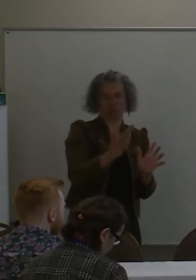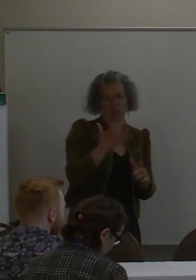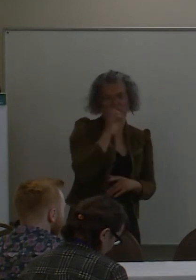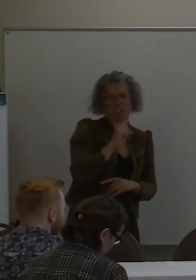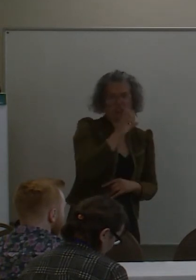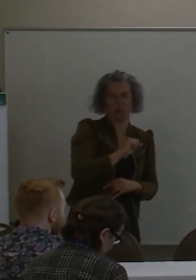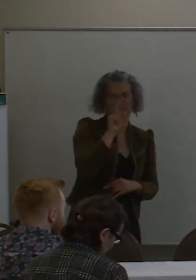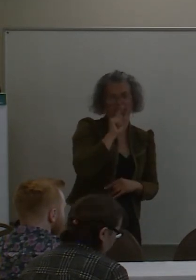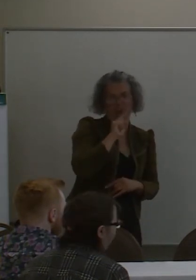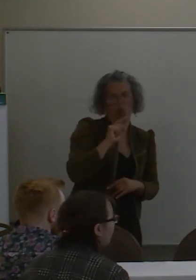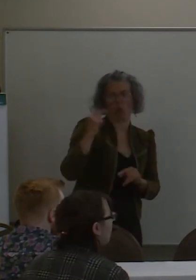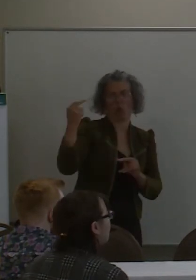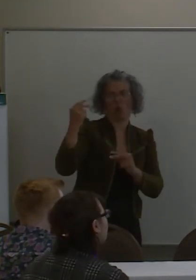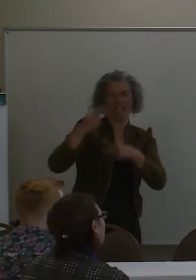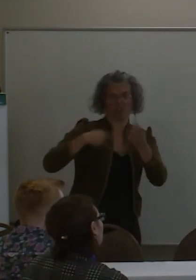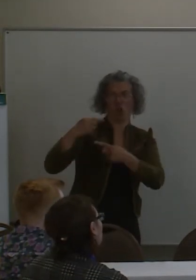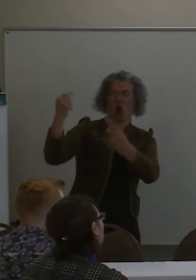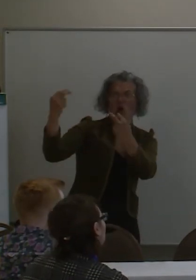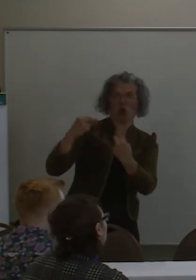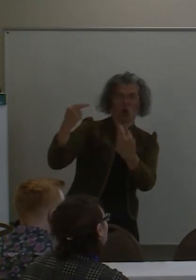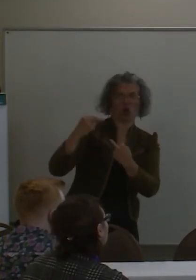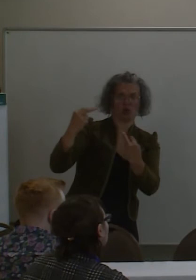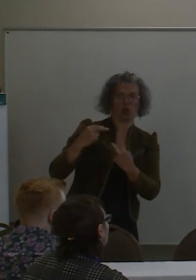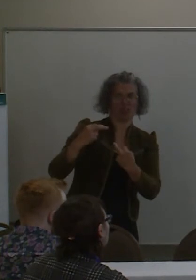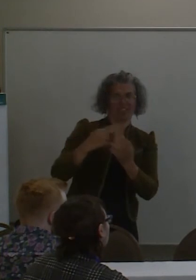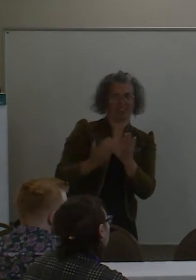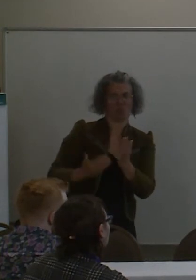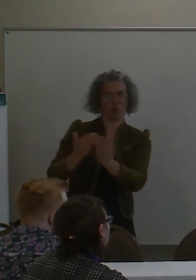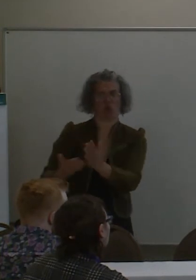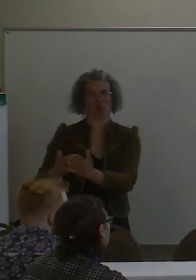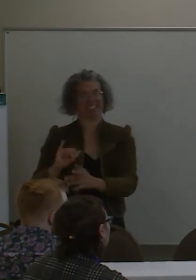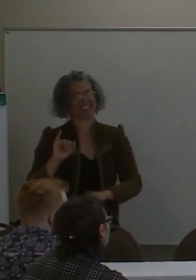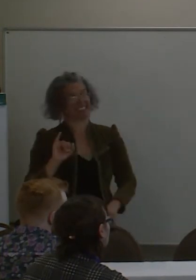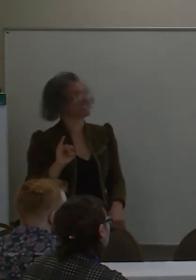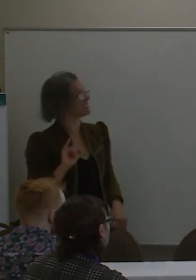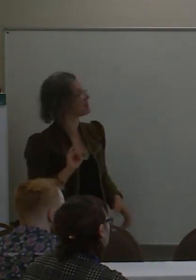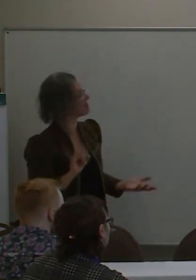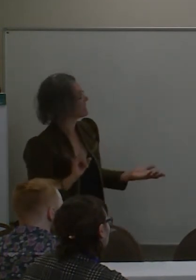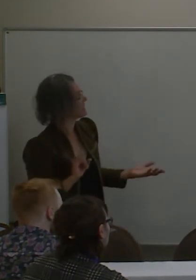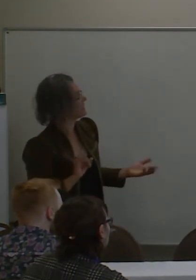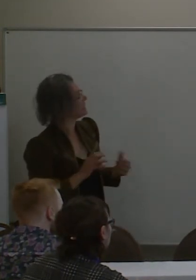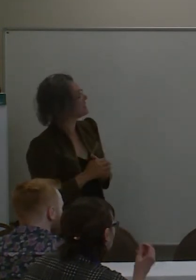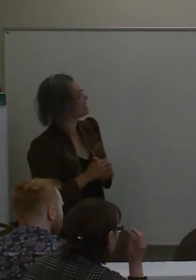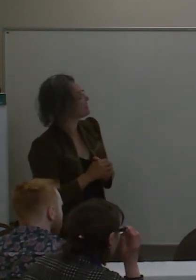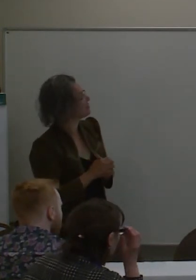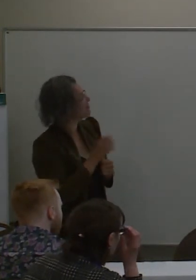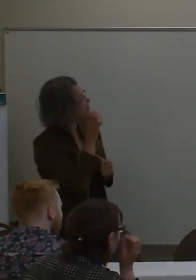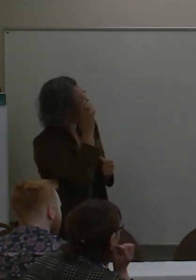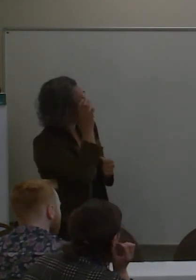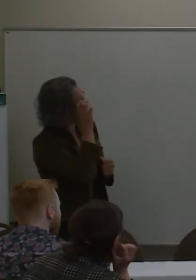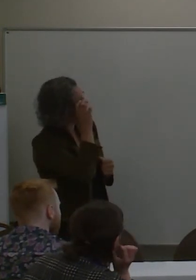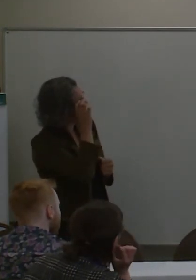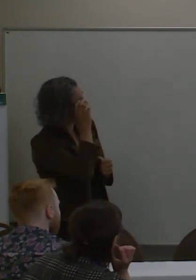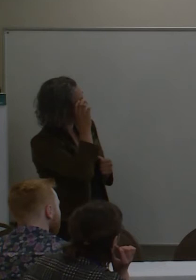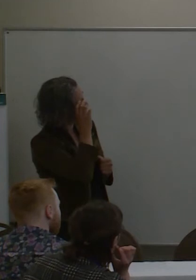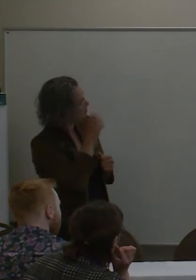We saw the numbers. So here the problem is innovation at the expense of maintenance.